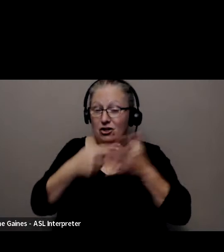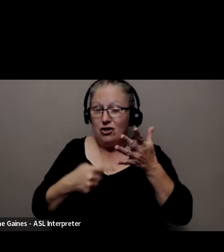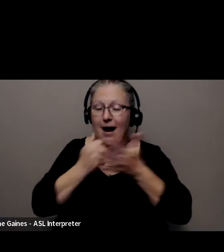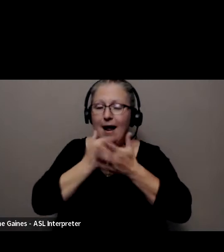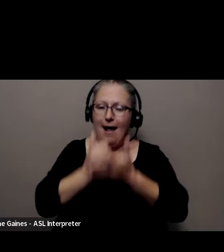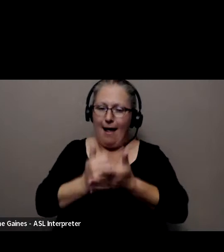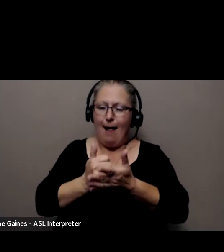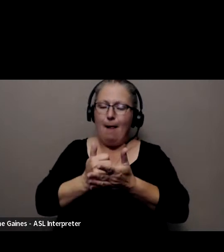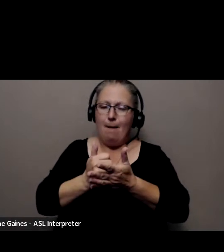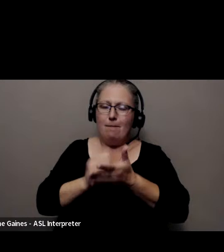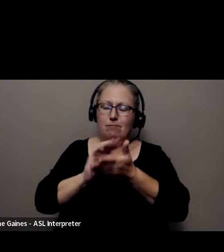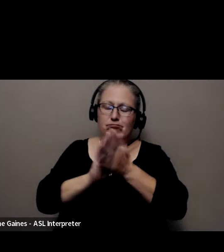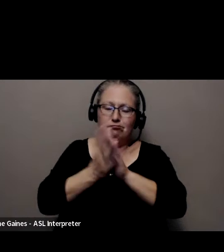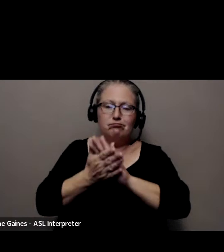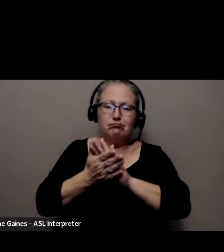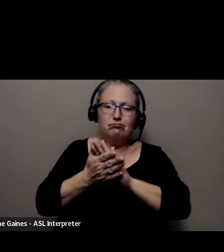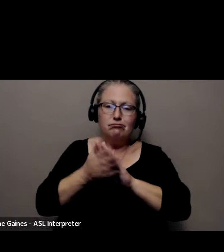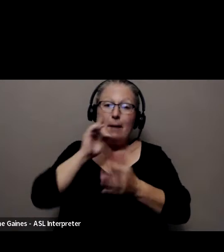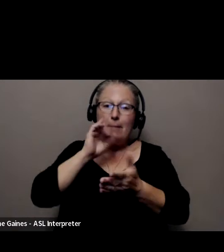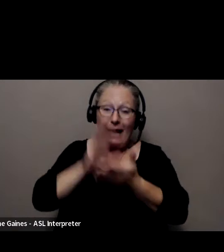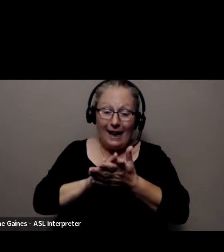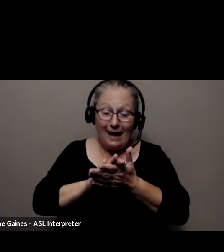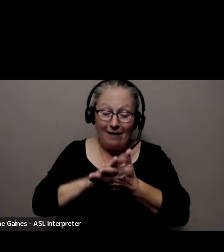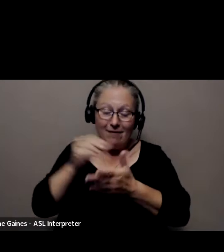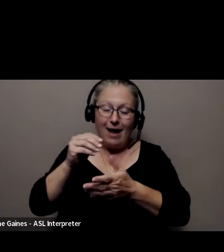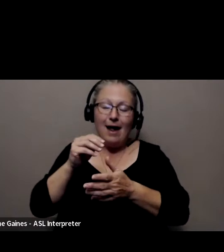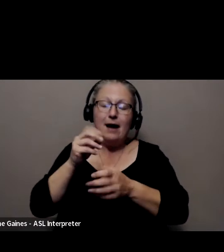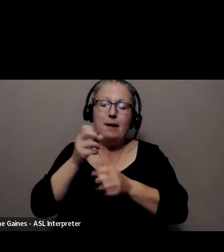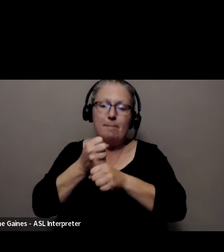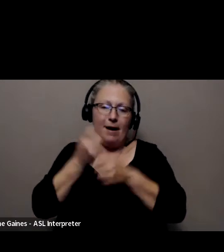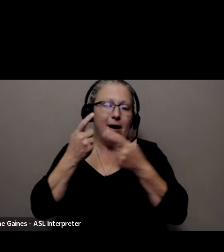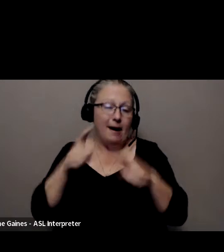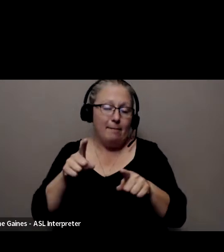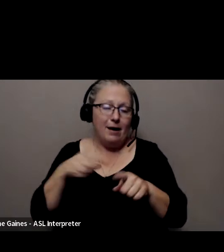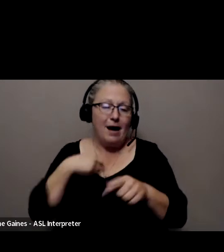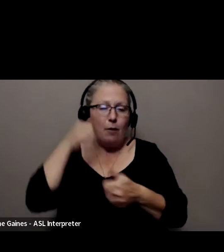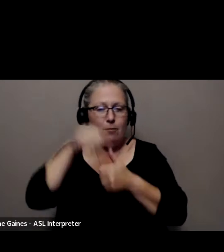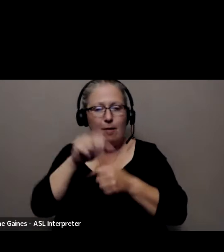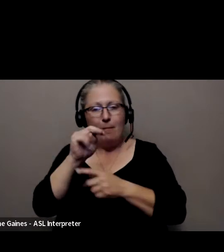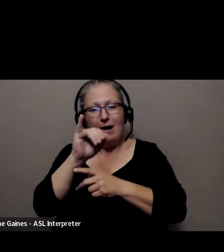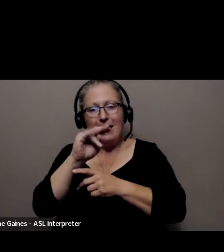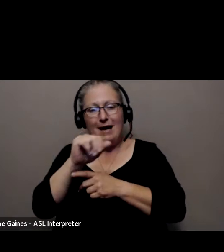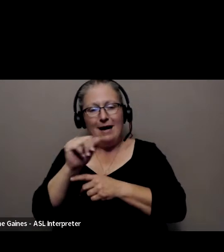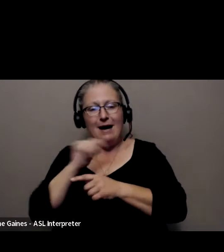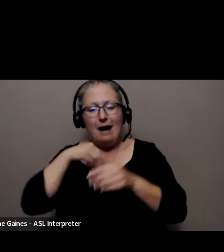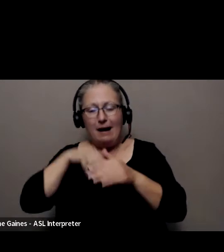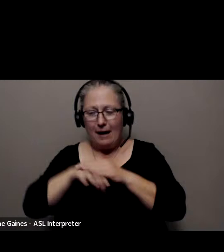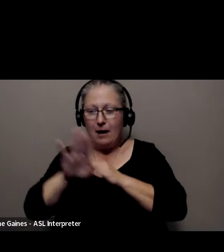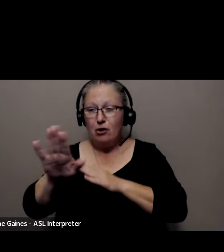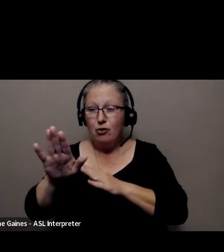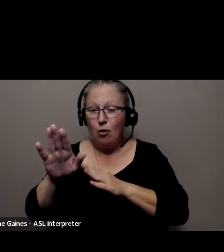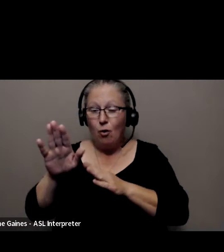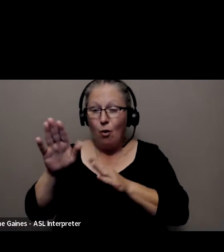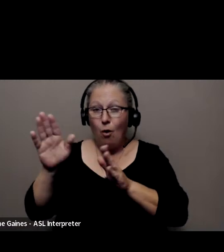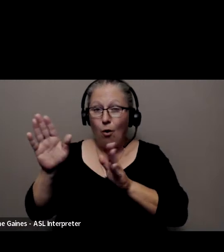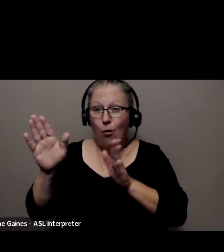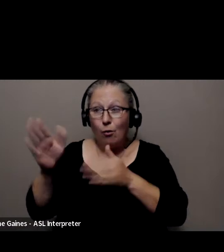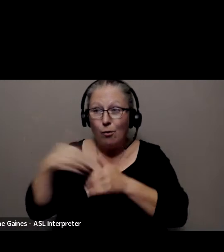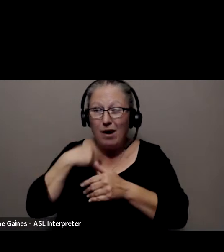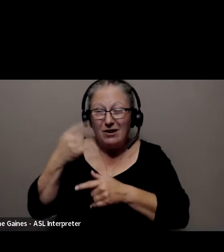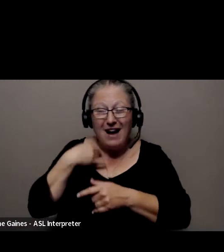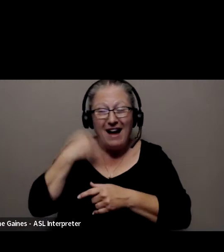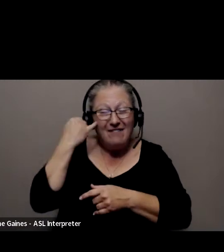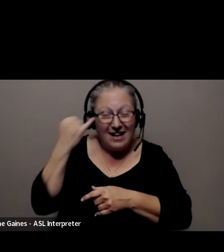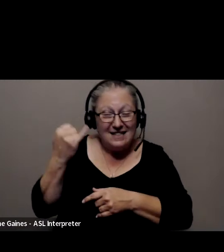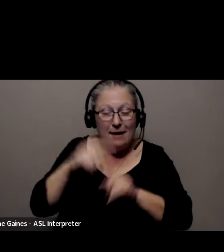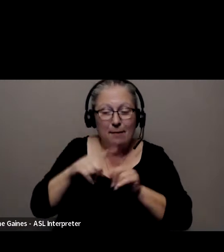it, believe in it, and make room for it. I remember Nina coming into your cubicle and saying, I have this idea, but it's only going to